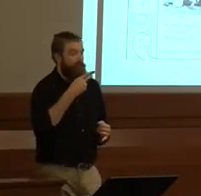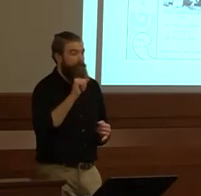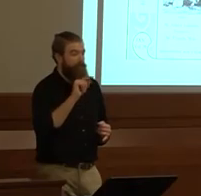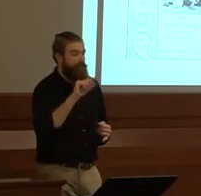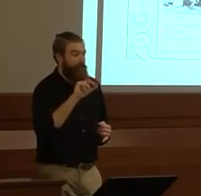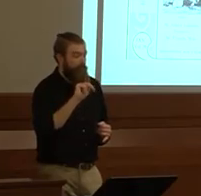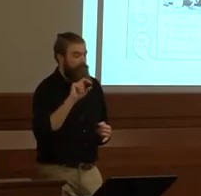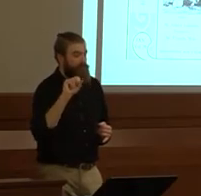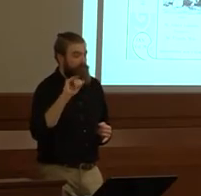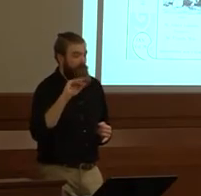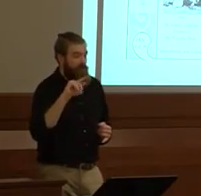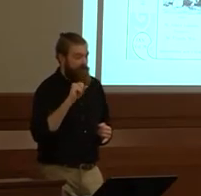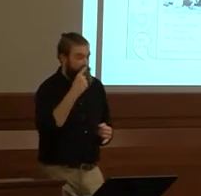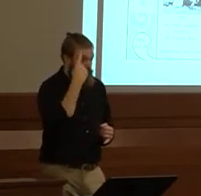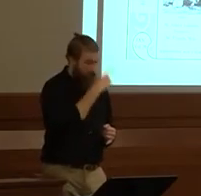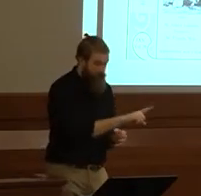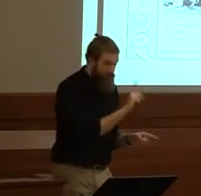But, oh, okay.